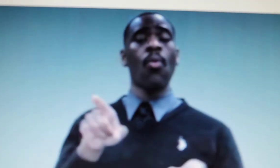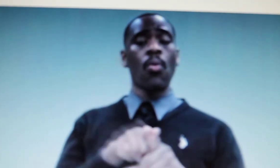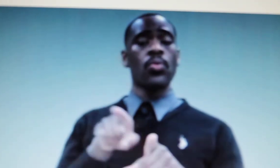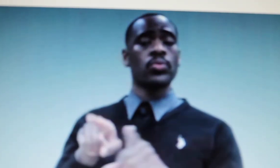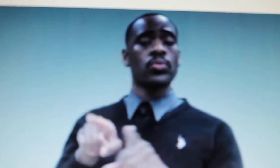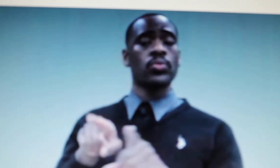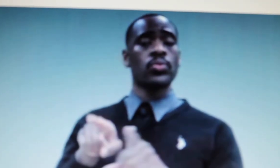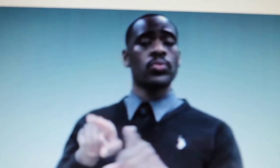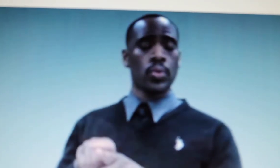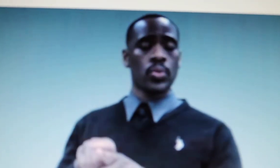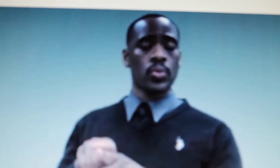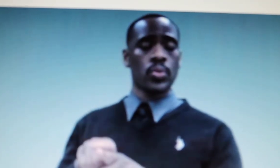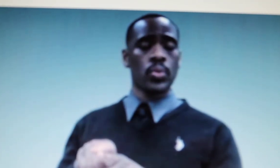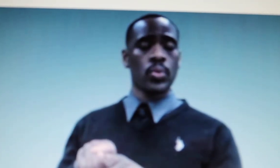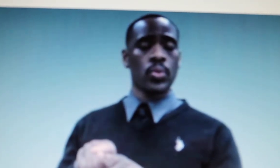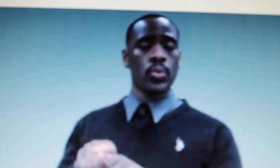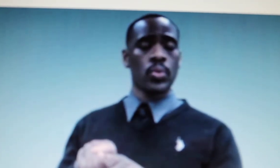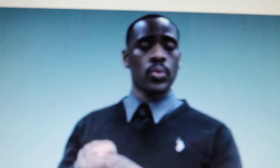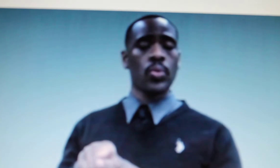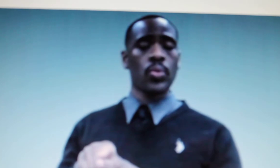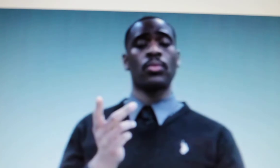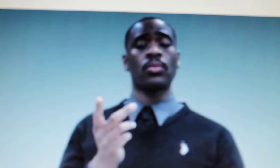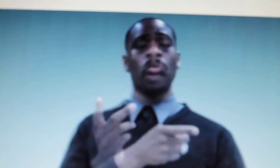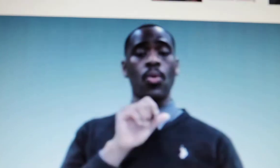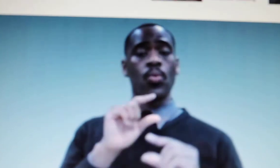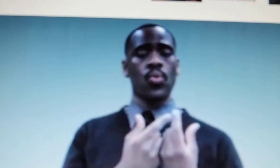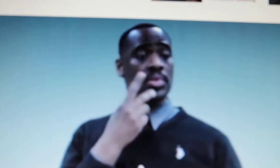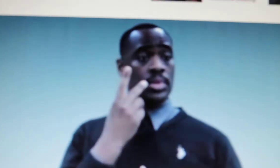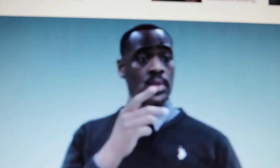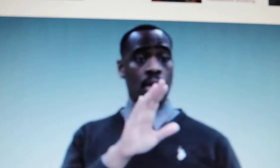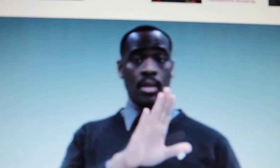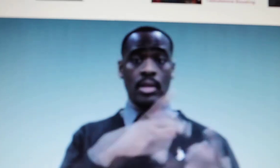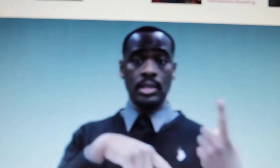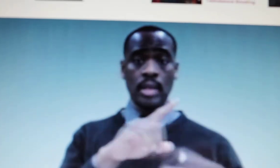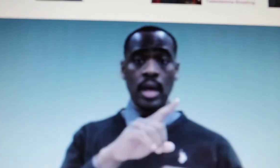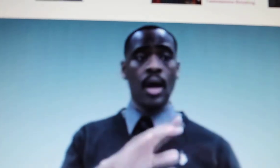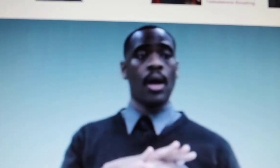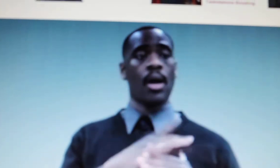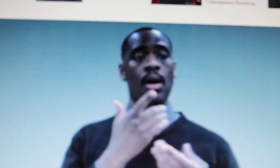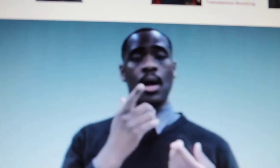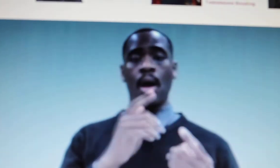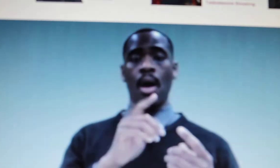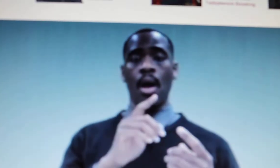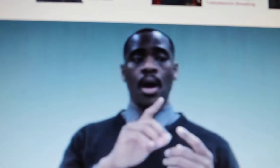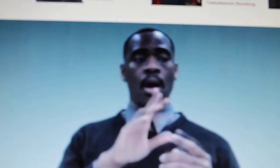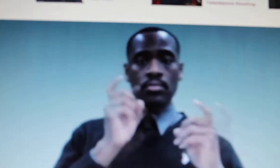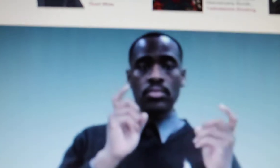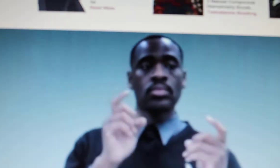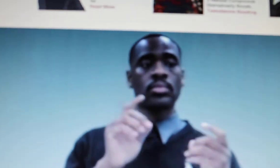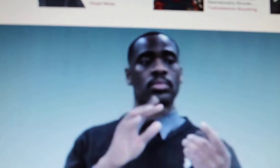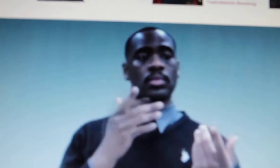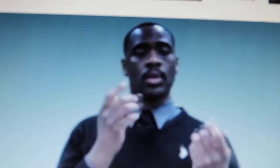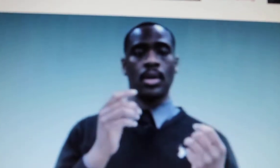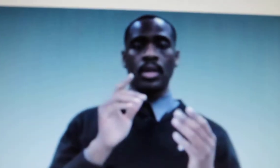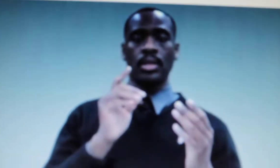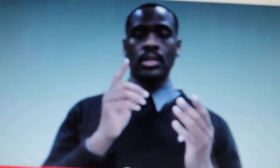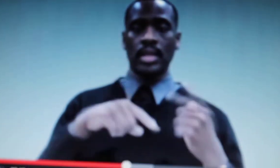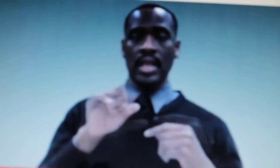segregation, whereas the younger group did not. The older group were also curious to see the